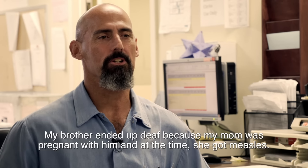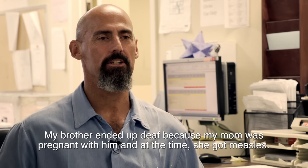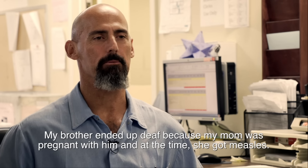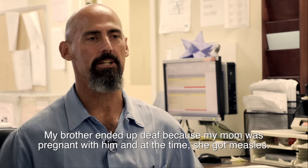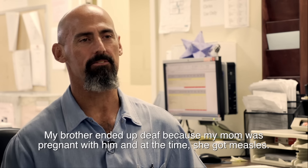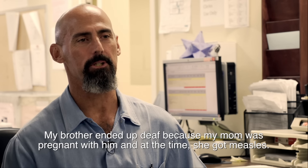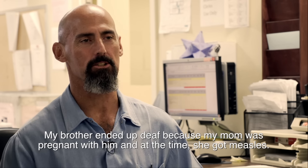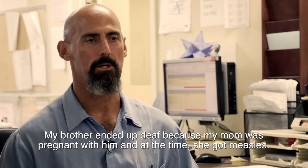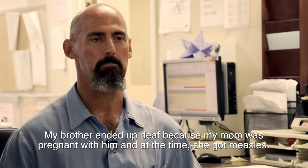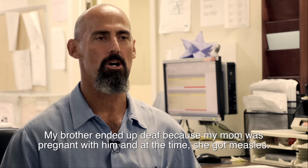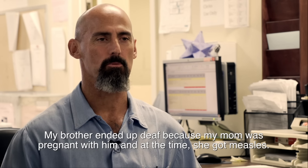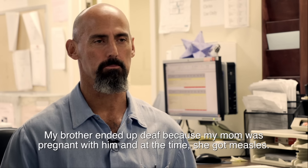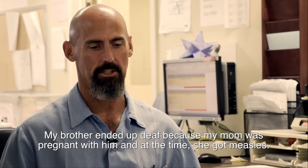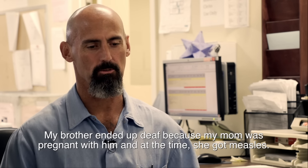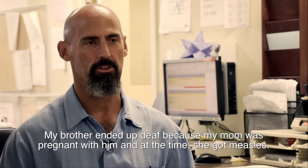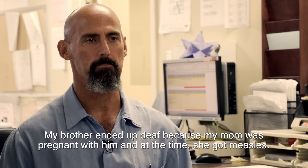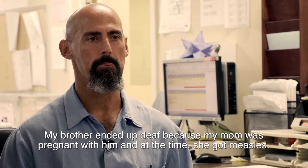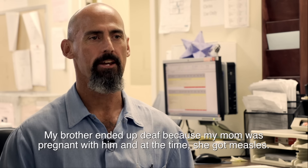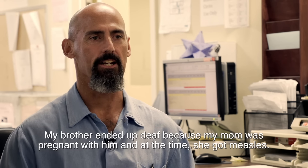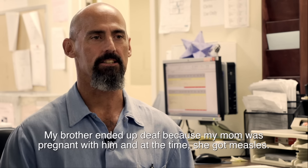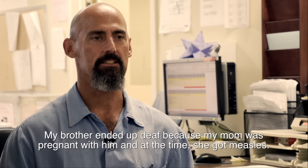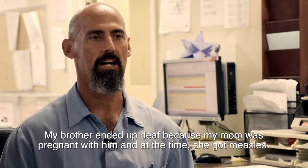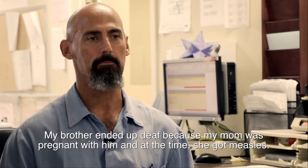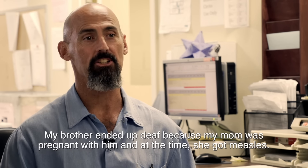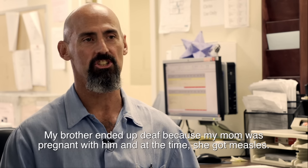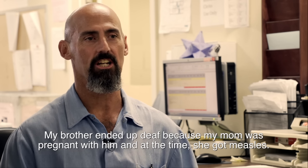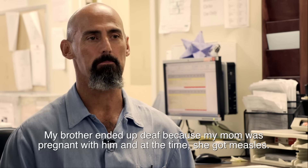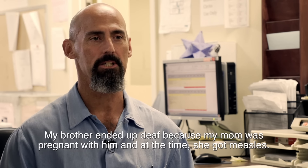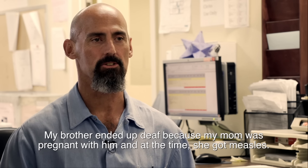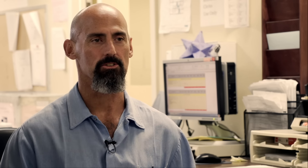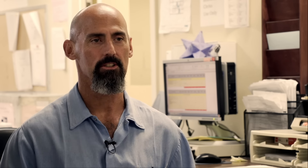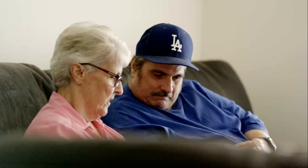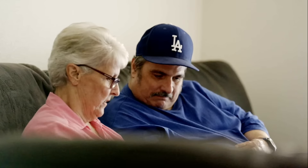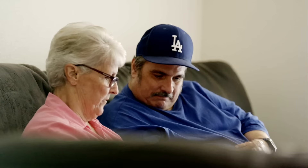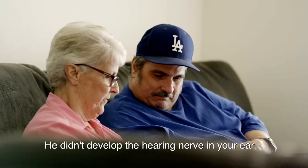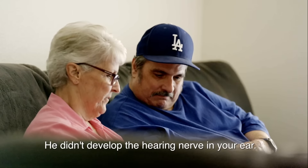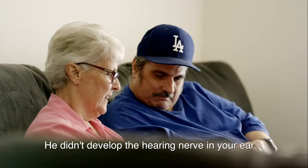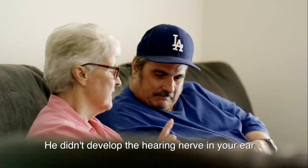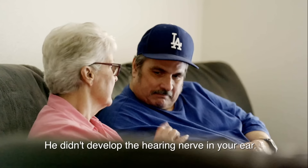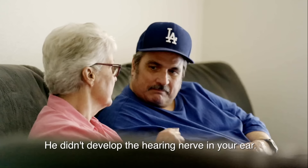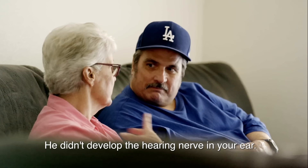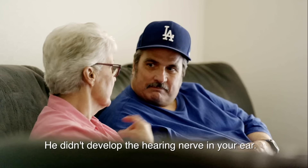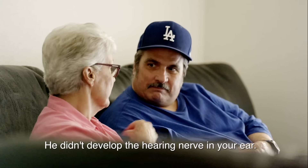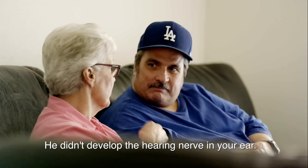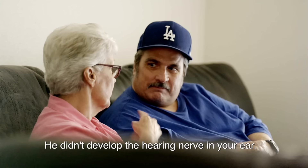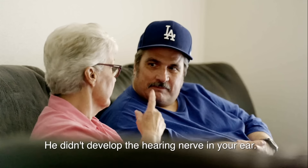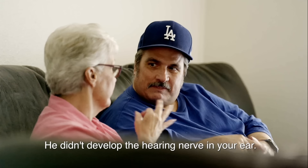ended up deaf because my mom was pregnant with him, and at the time, she got measles. He didn't develop the hearing nerve in your